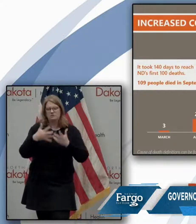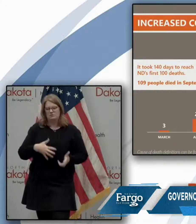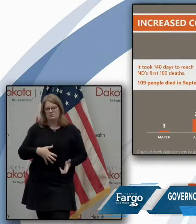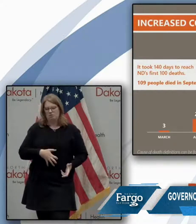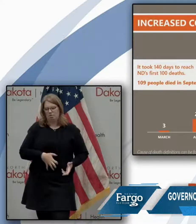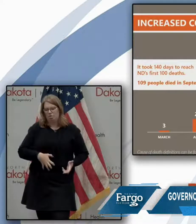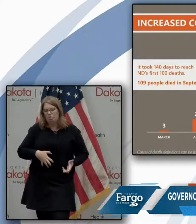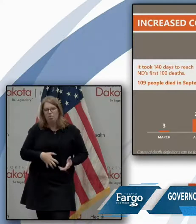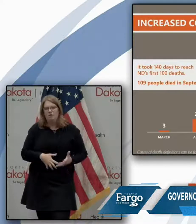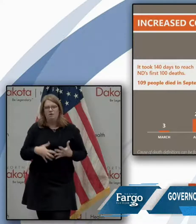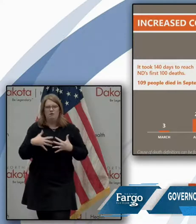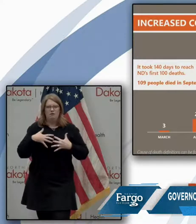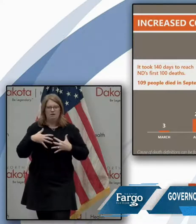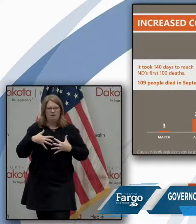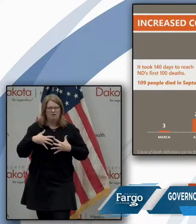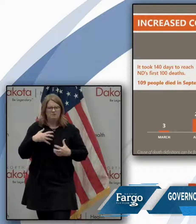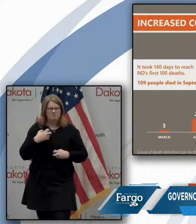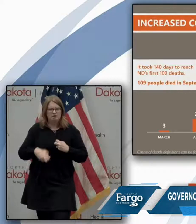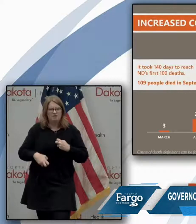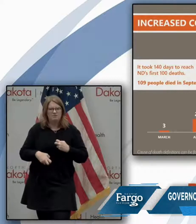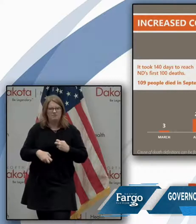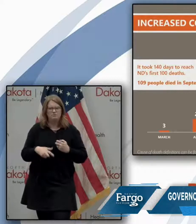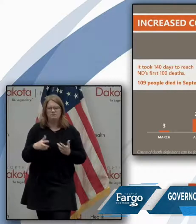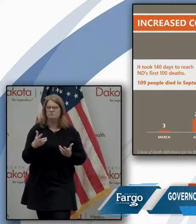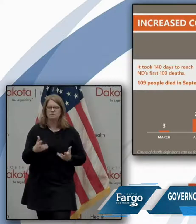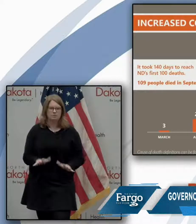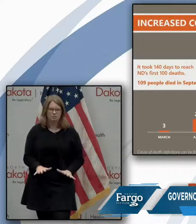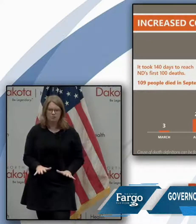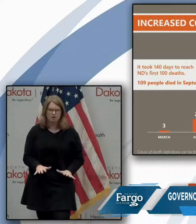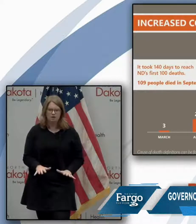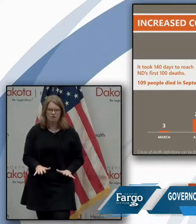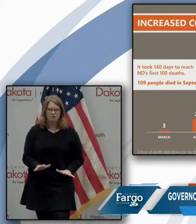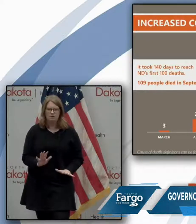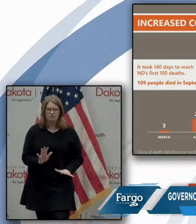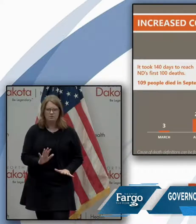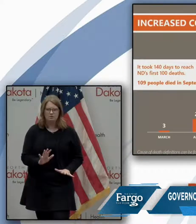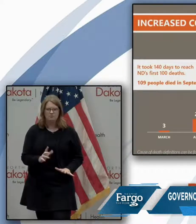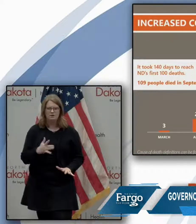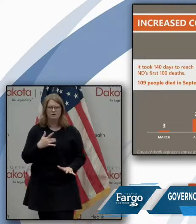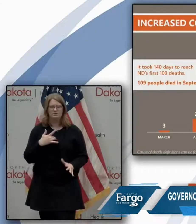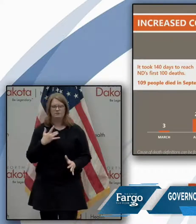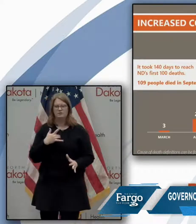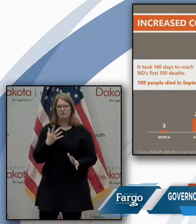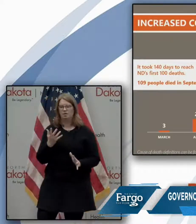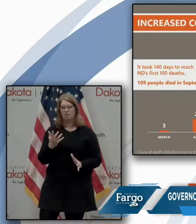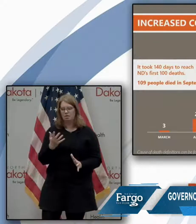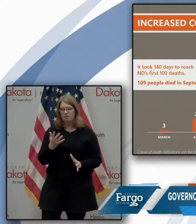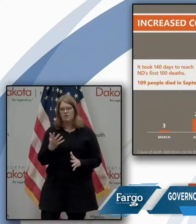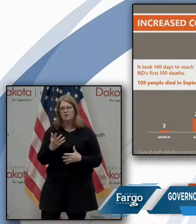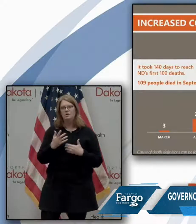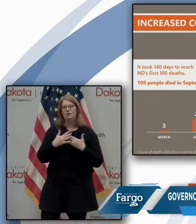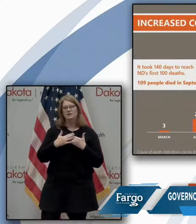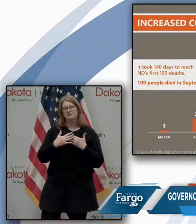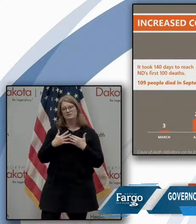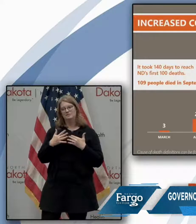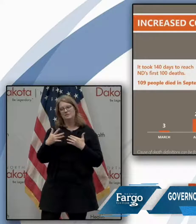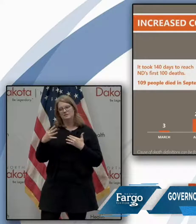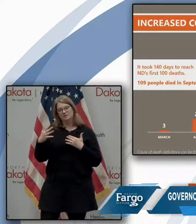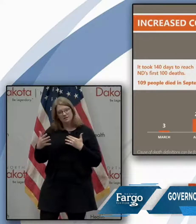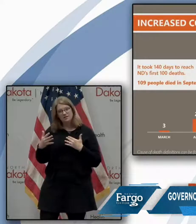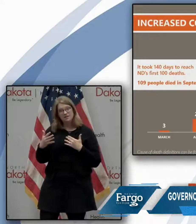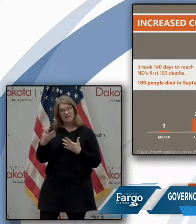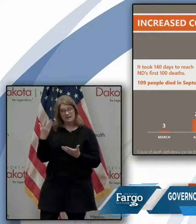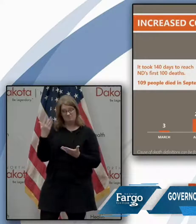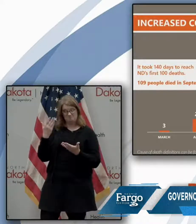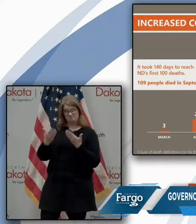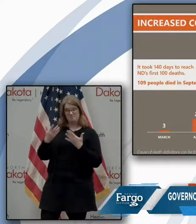breathing issues that would probably seem interminable, only to come out the other side of it perhaps with lasting effects.